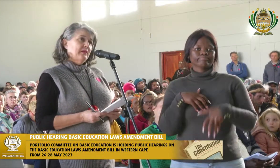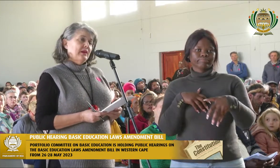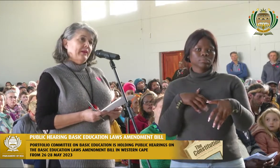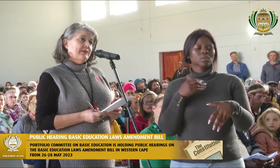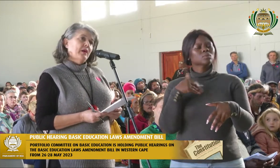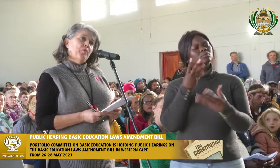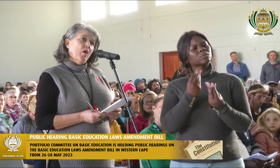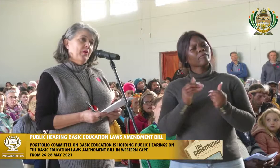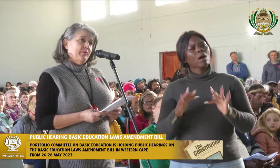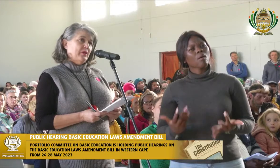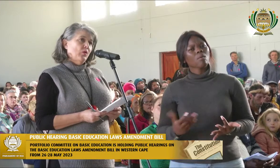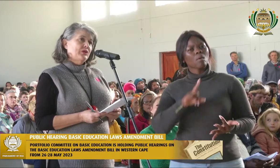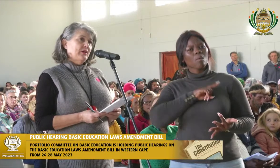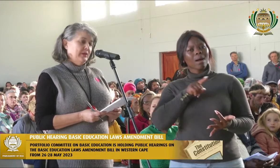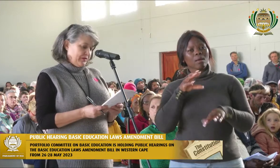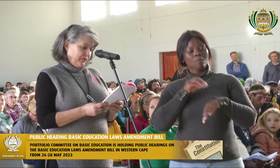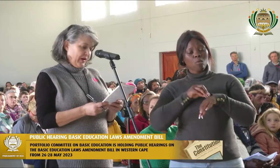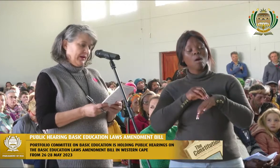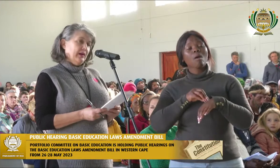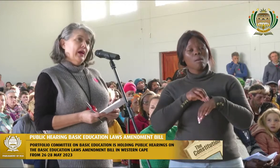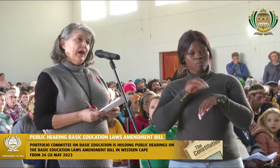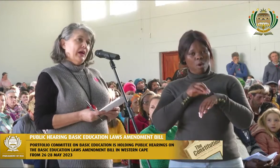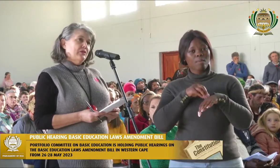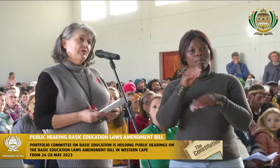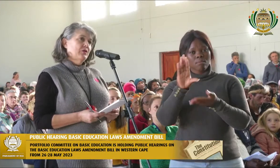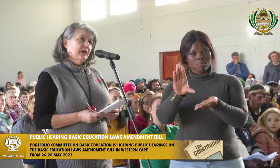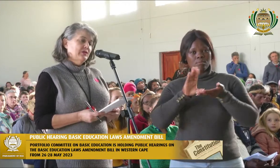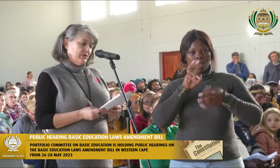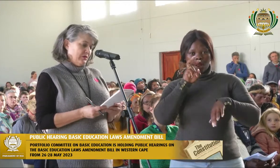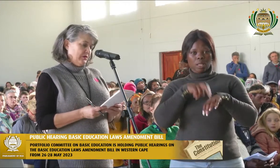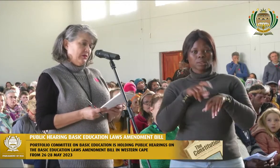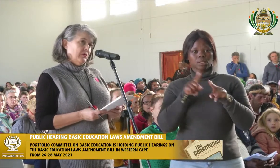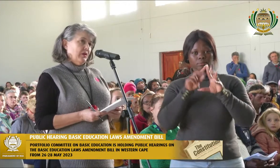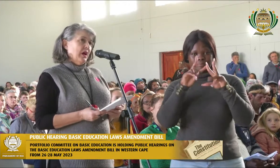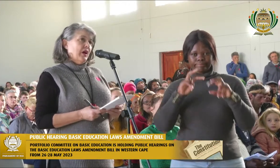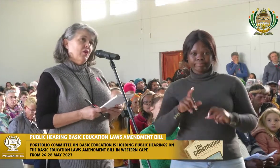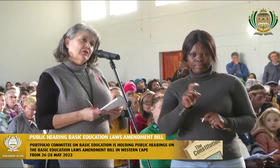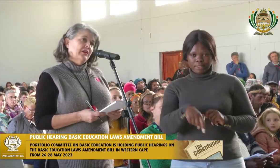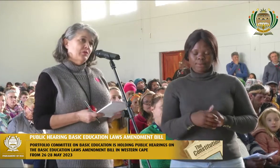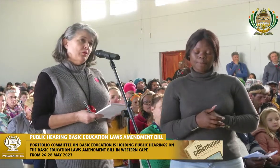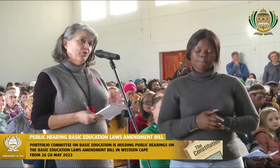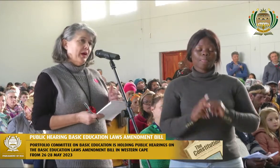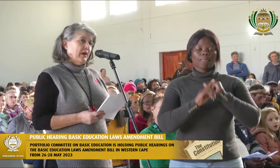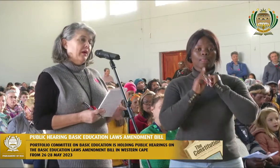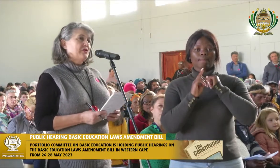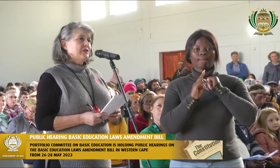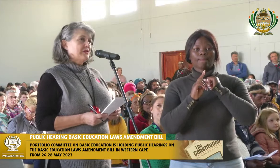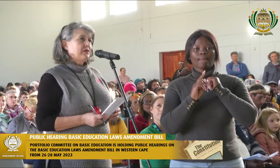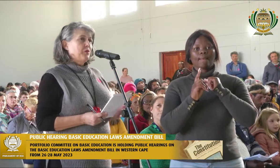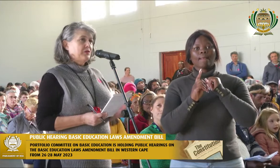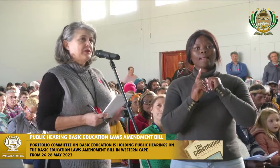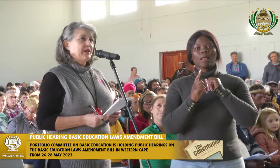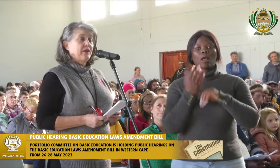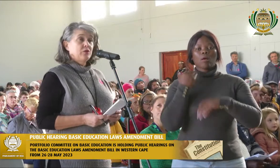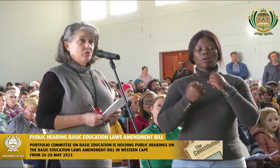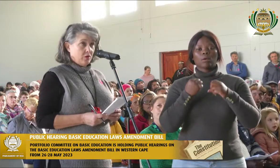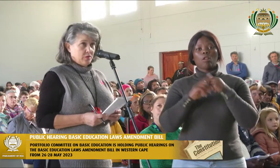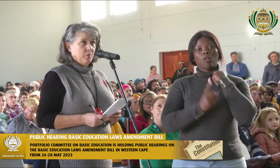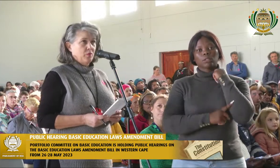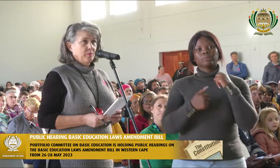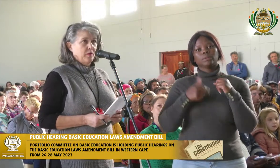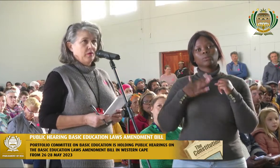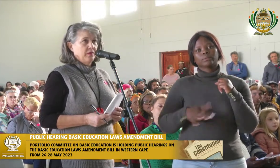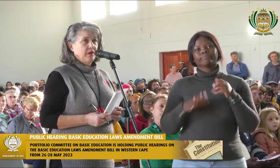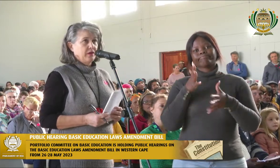that? That is a problem that also needs funding and to look into. And lastly, I was called back. I just want to say that I do